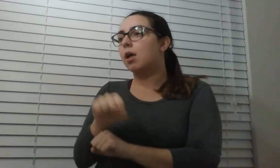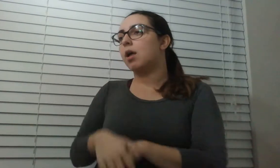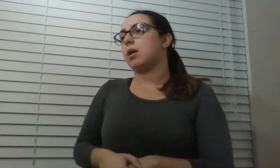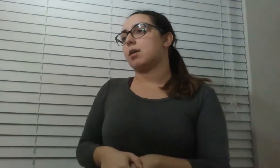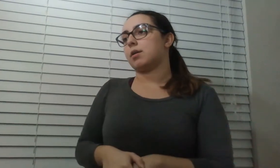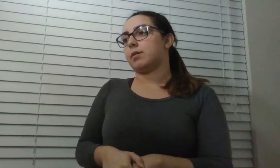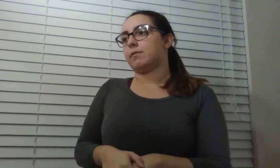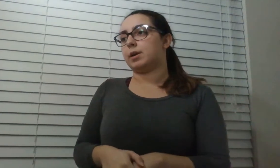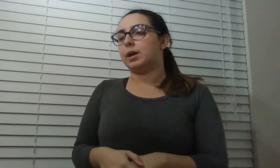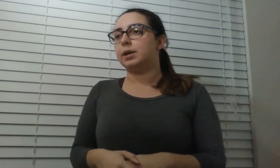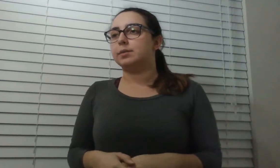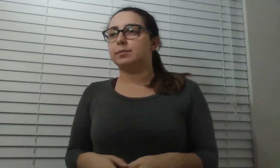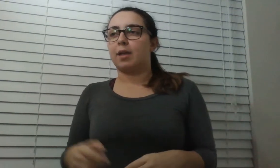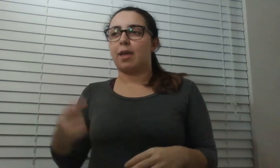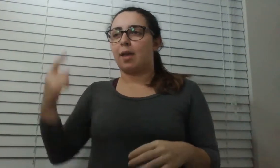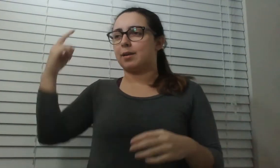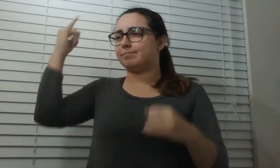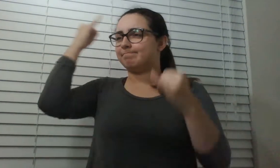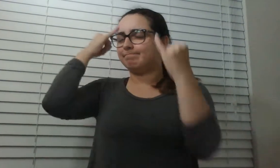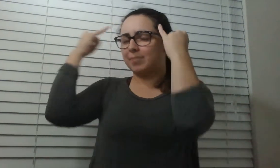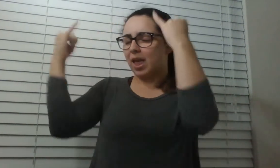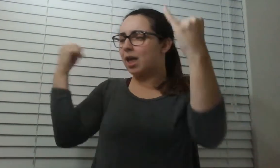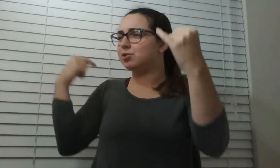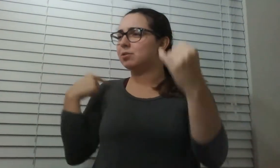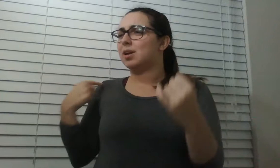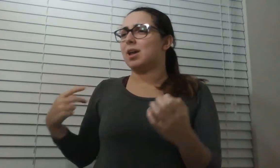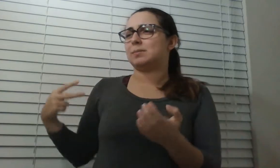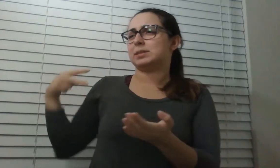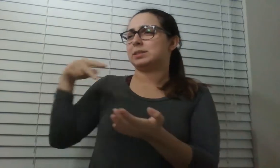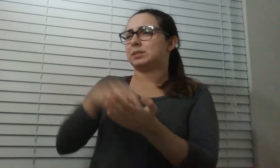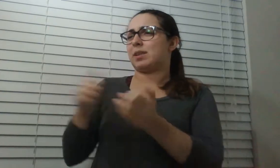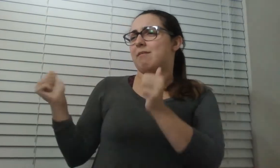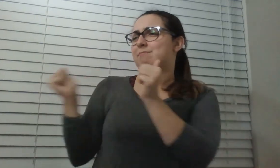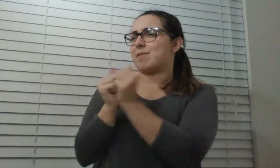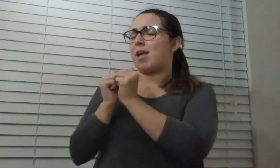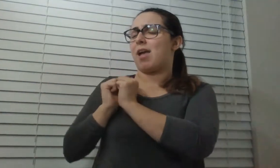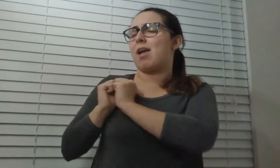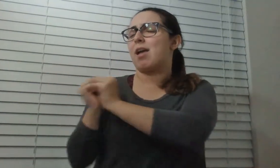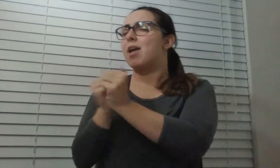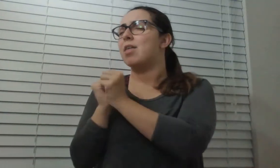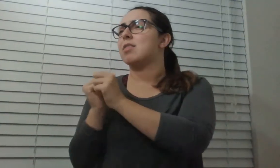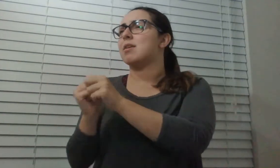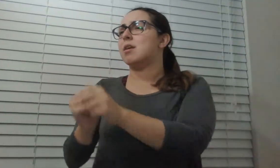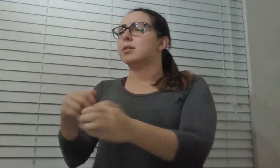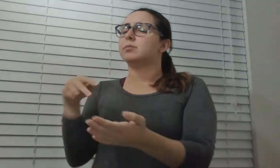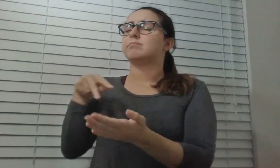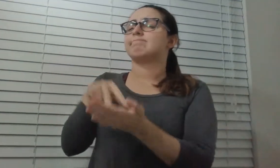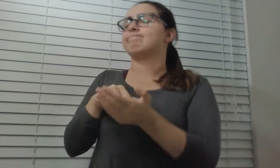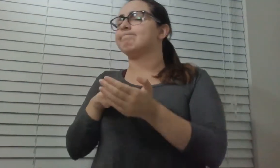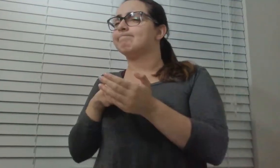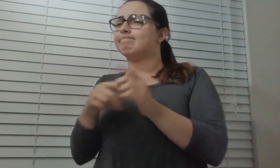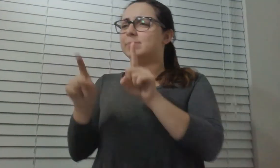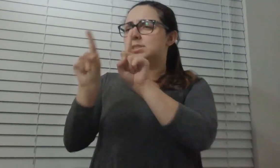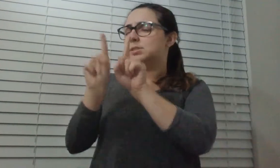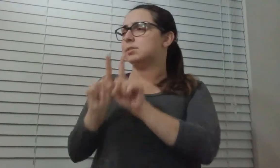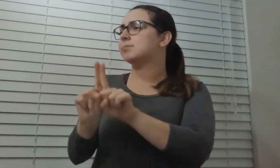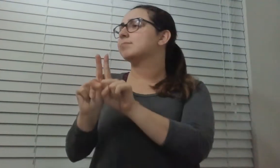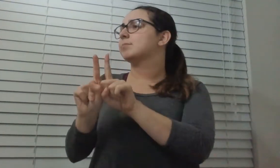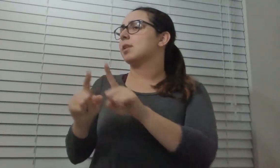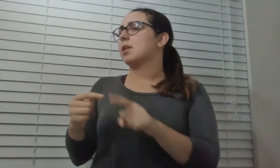I'm standing, and therefore he and I share this space. I literally believe that I am standing in Abraham Lincoln's